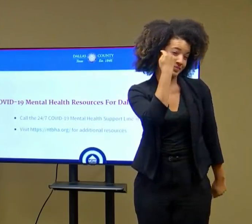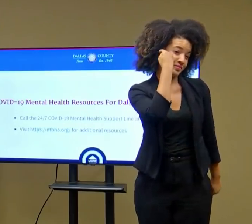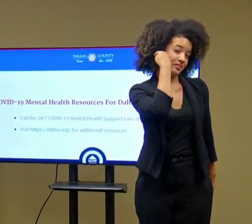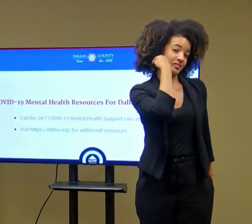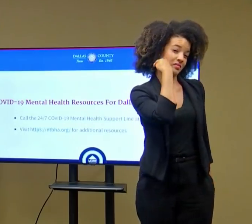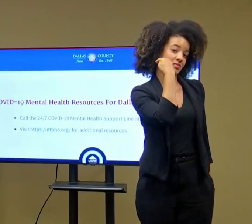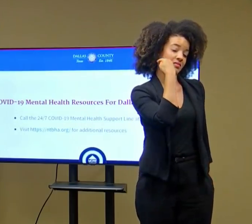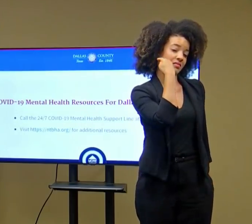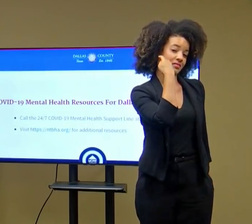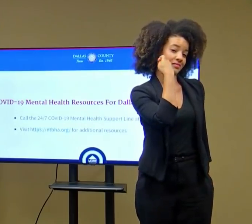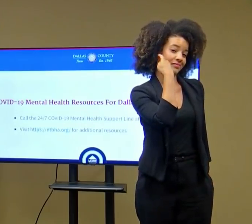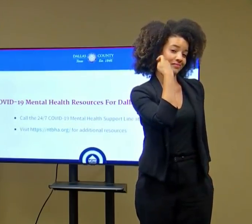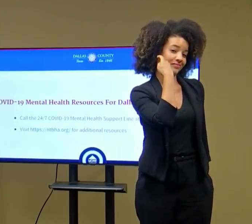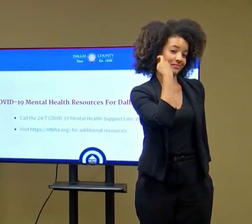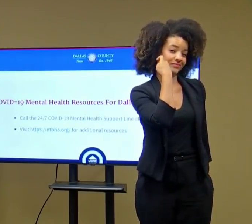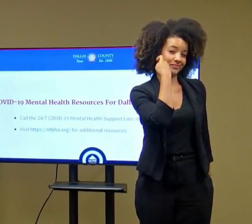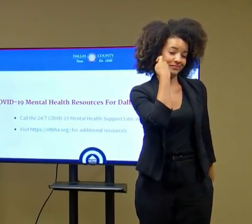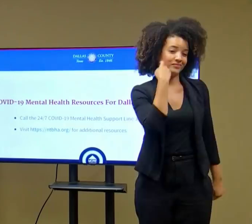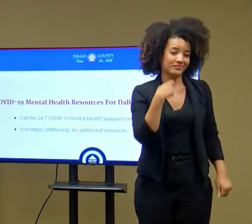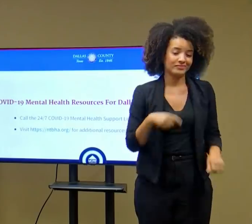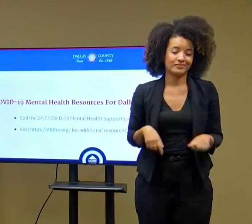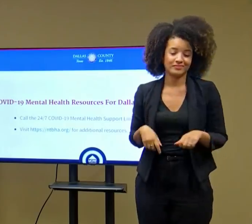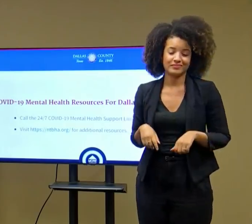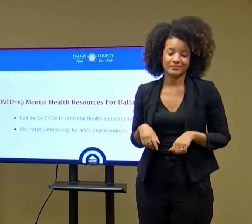scrape off